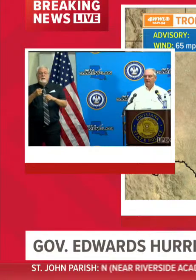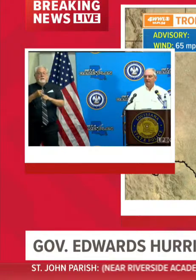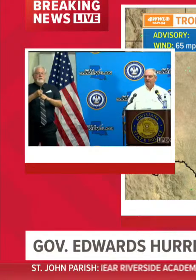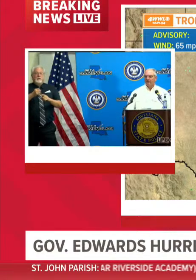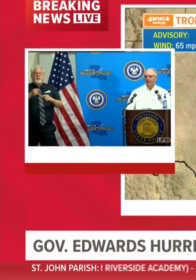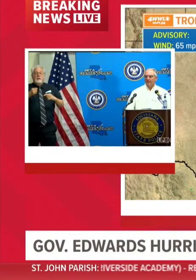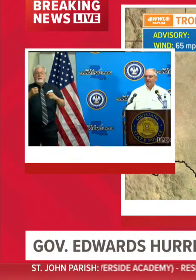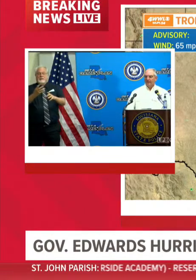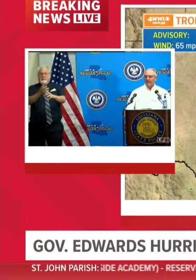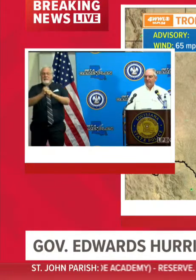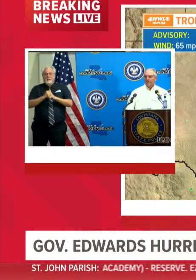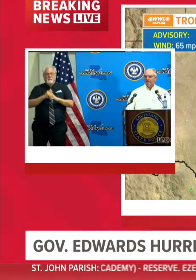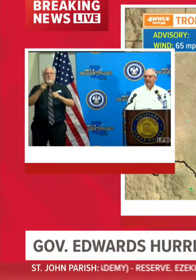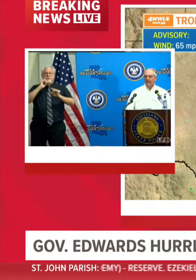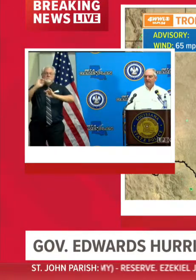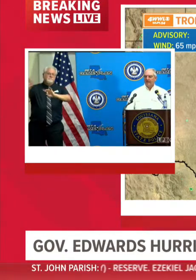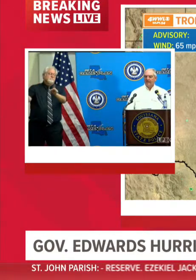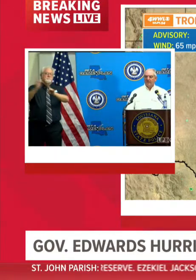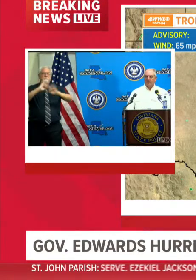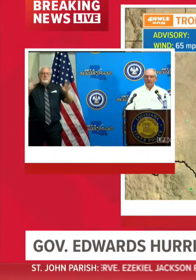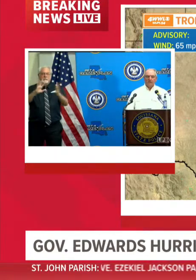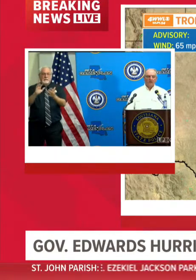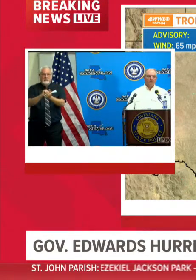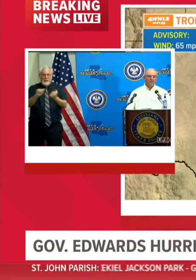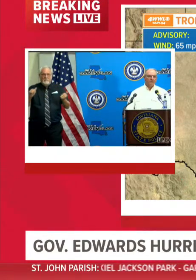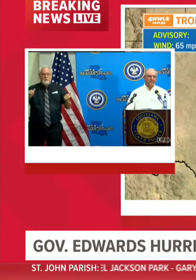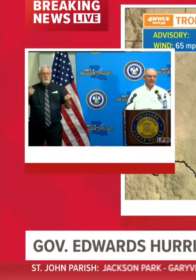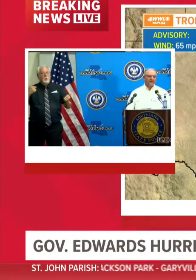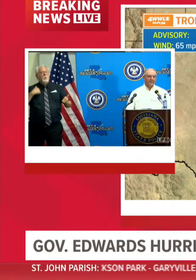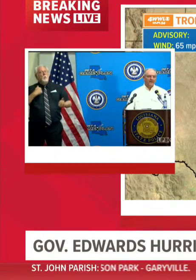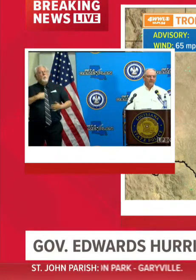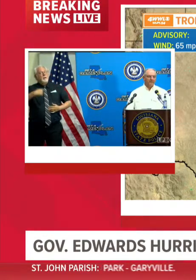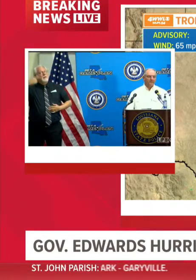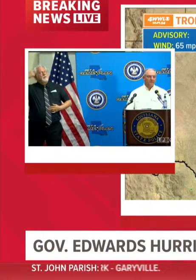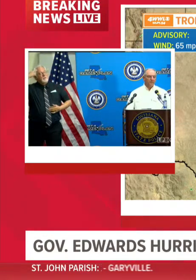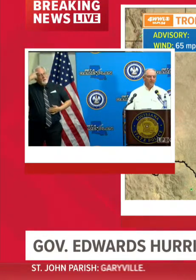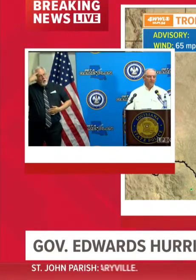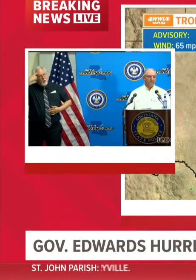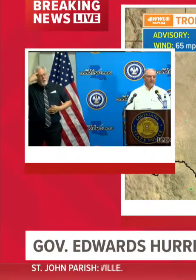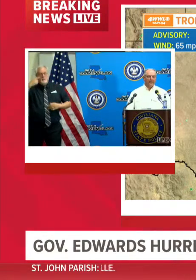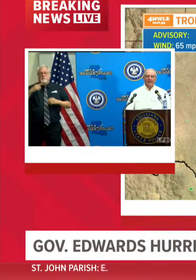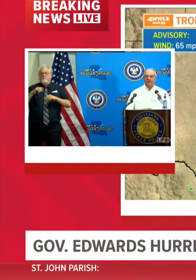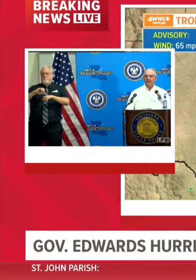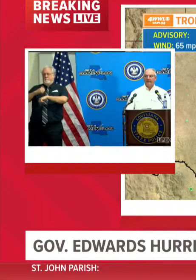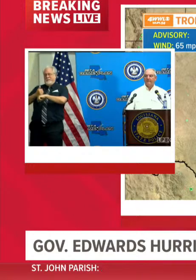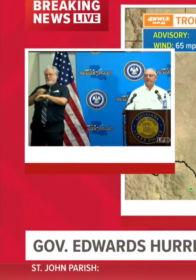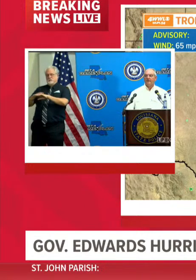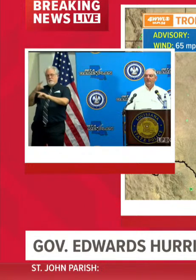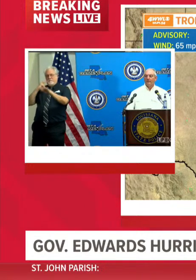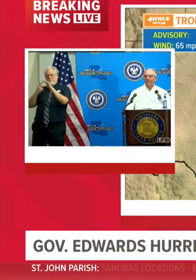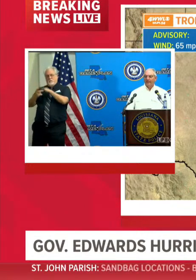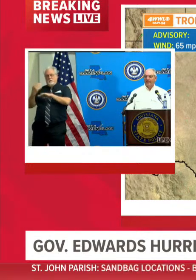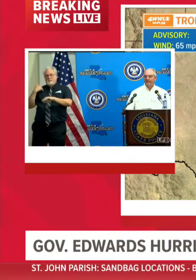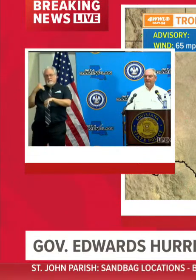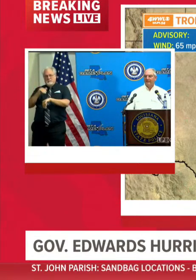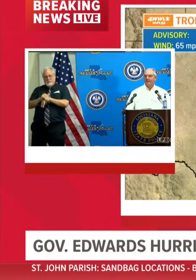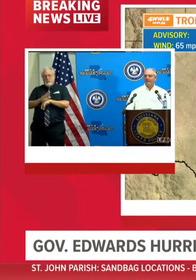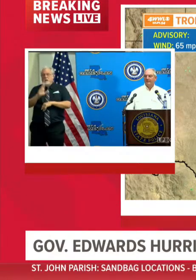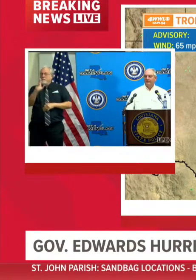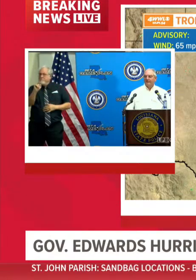catastrophic damage that we thought was likely based on the forecast we had last night.